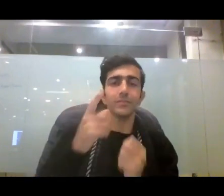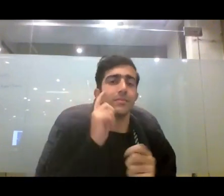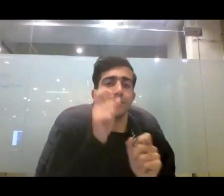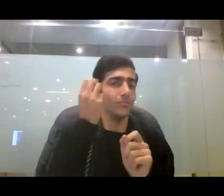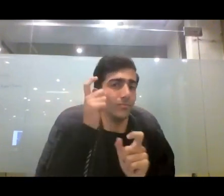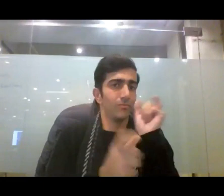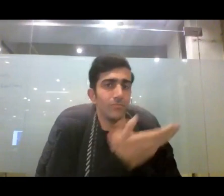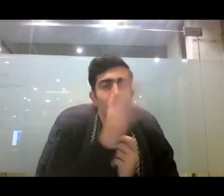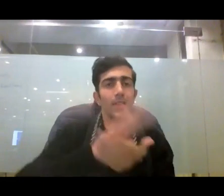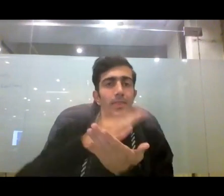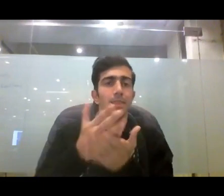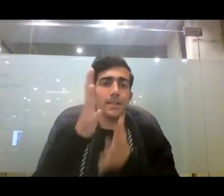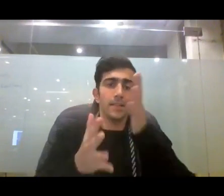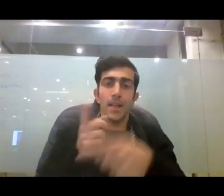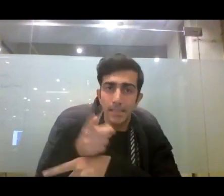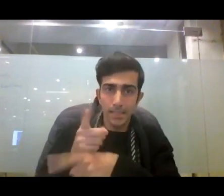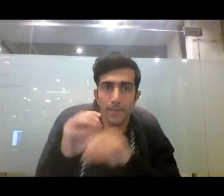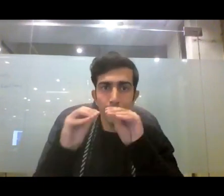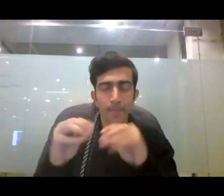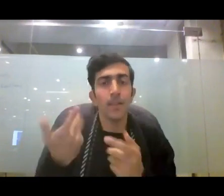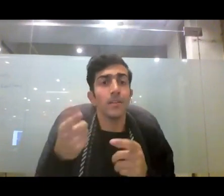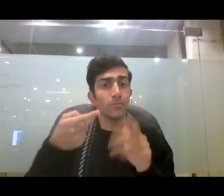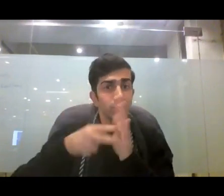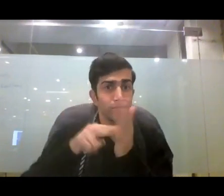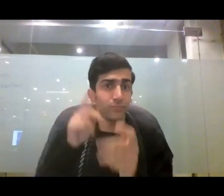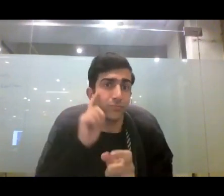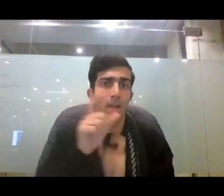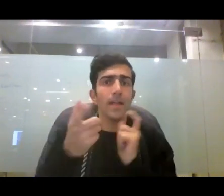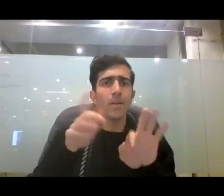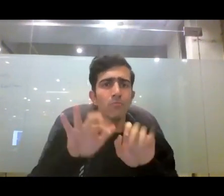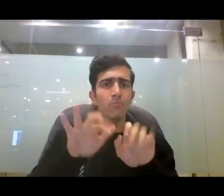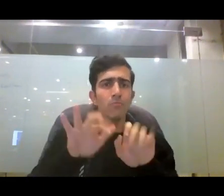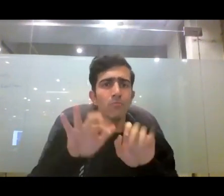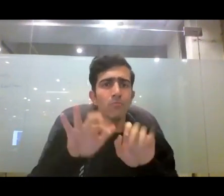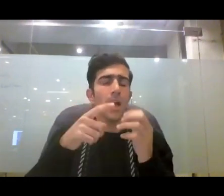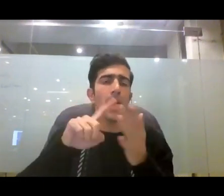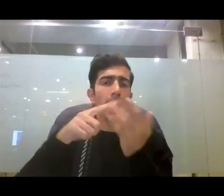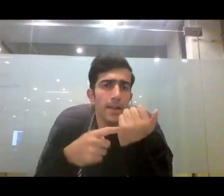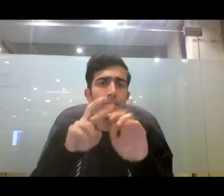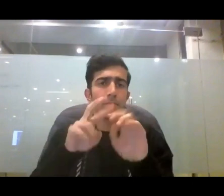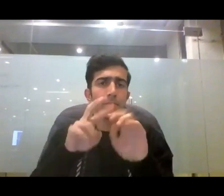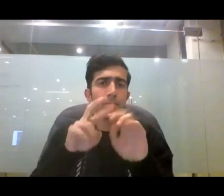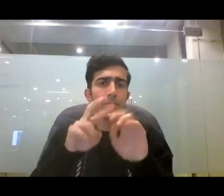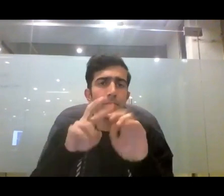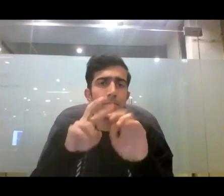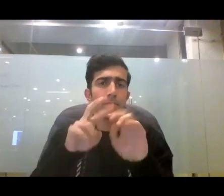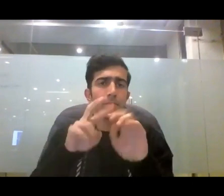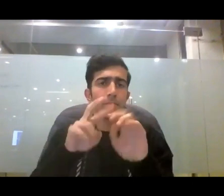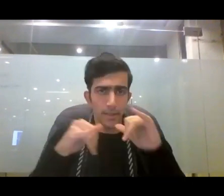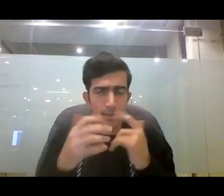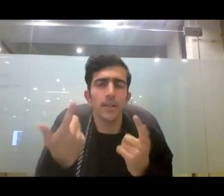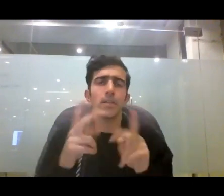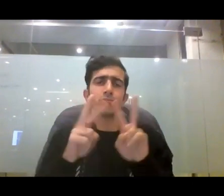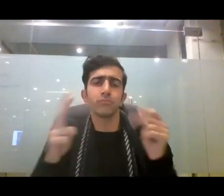use of technology and IT. So, if I talk about if a government or NGO can support